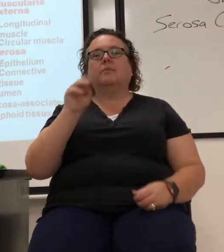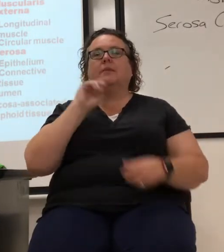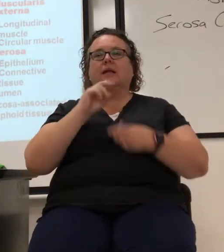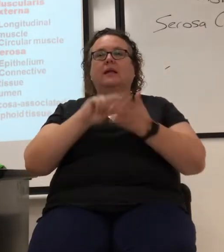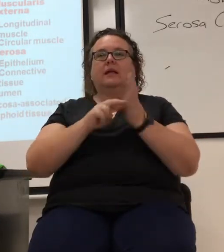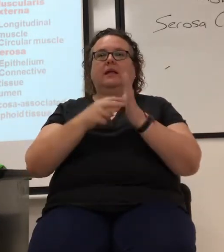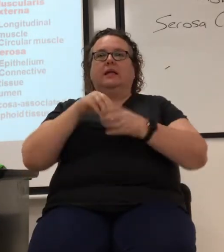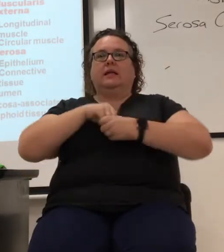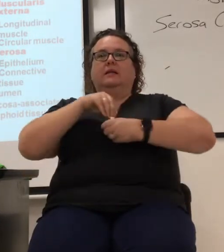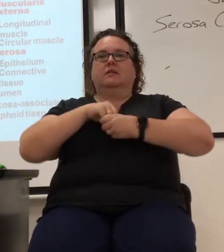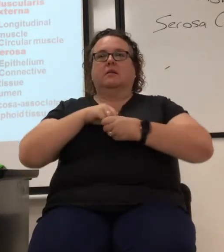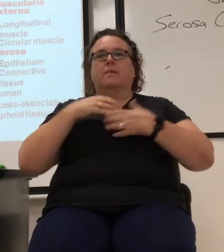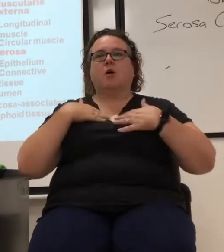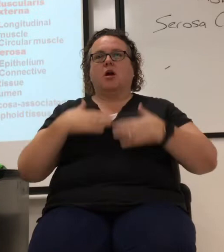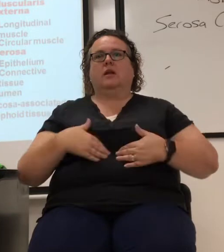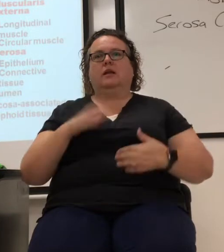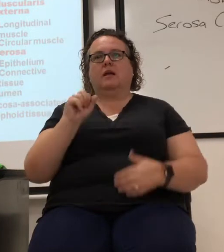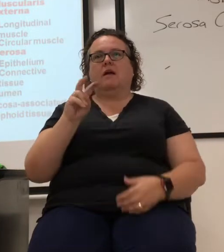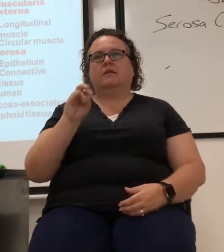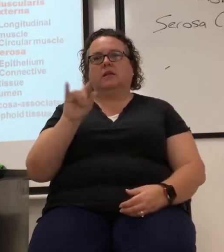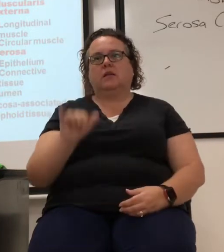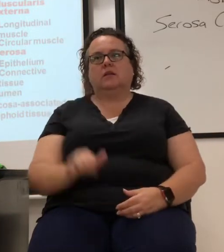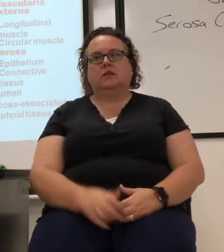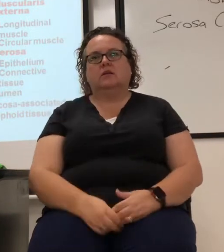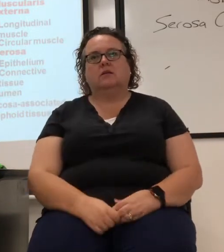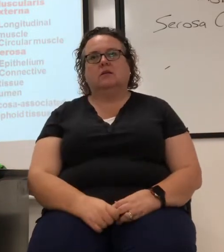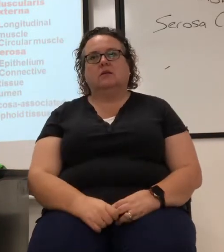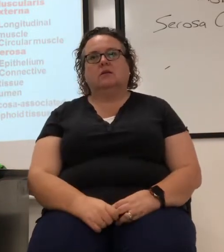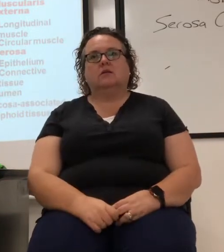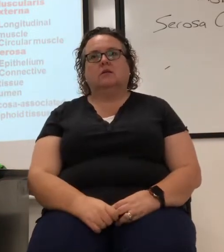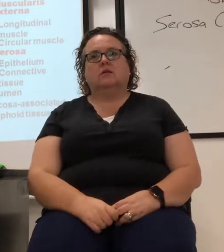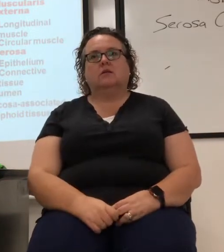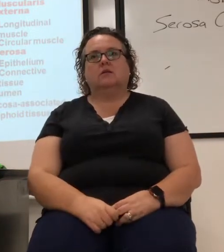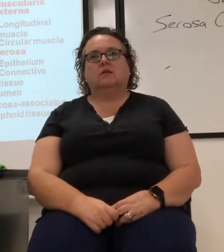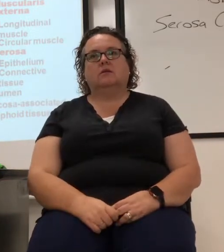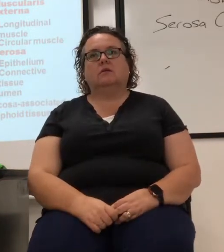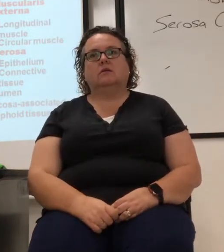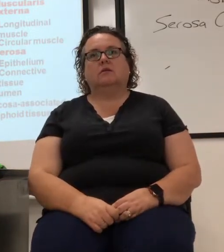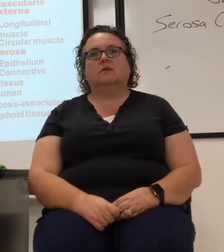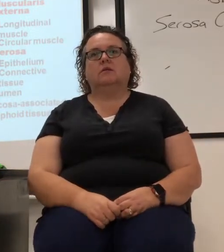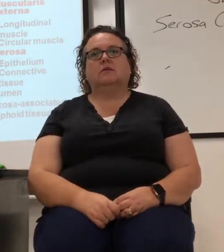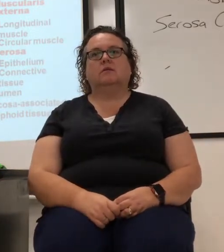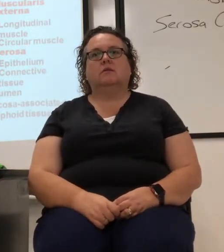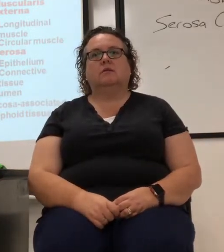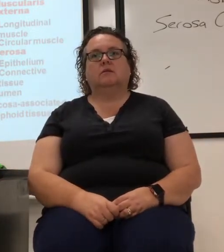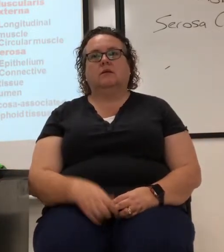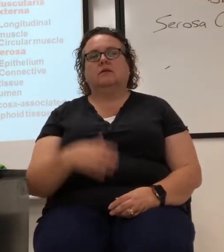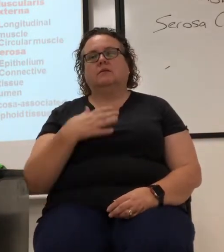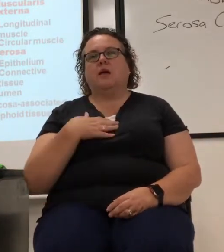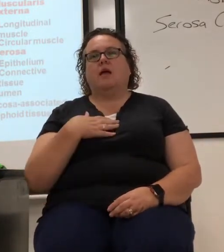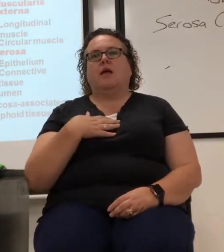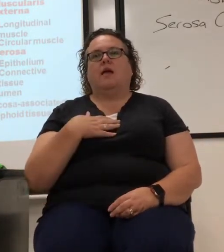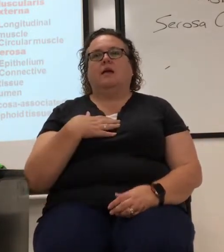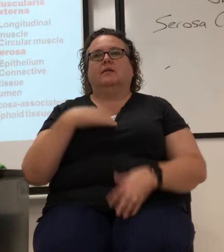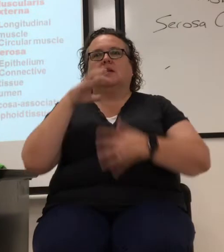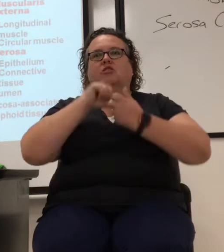There's here's my digestive tract,